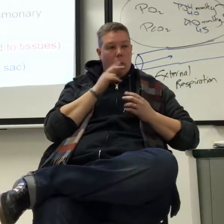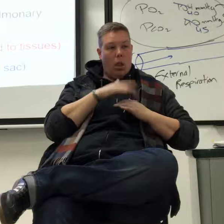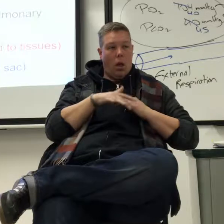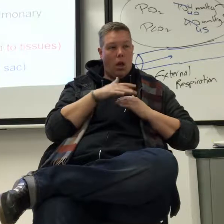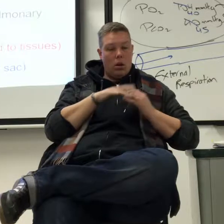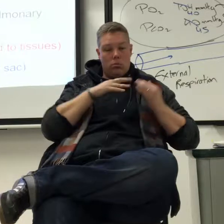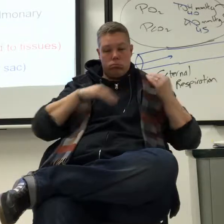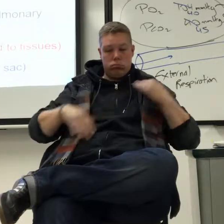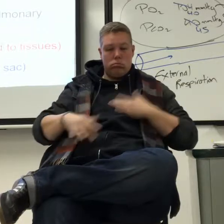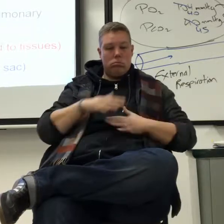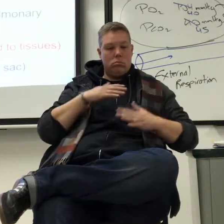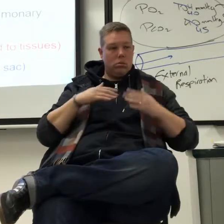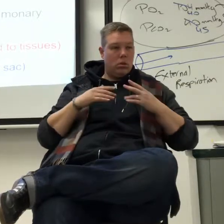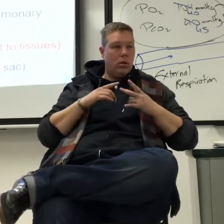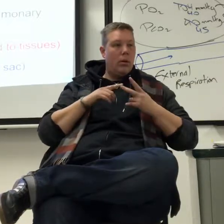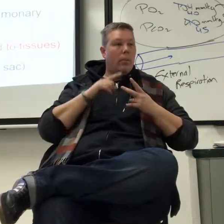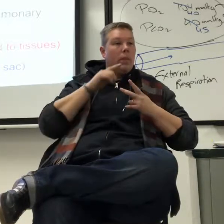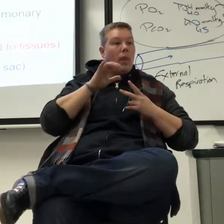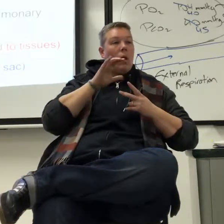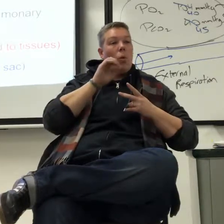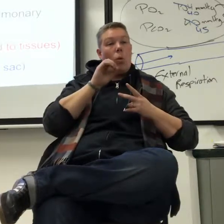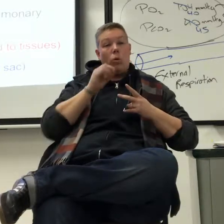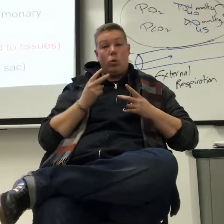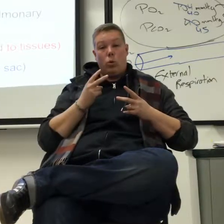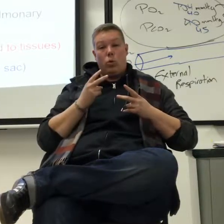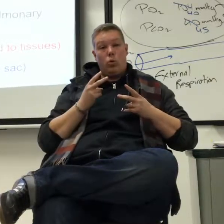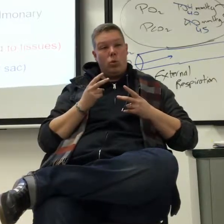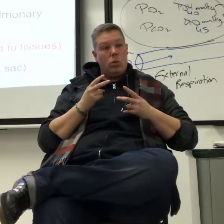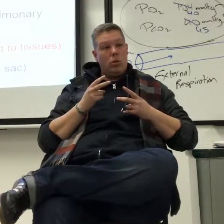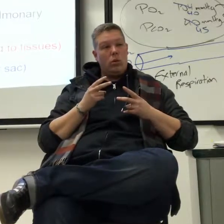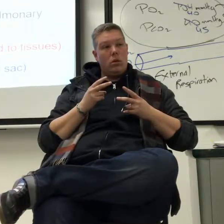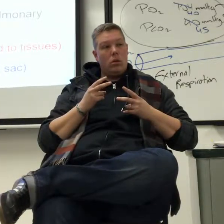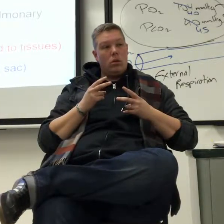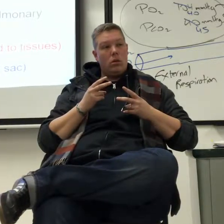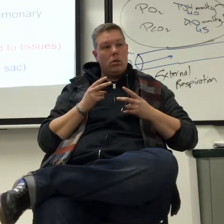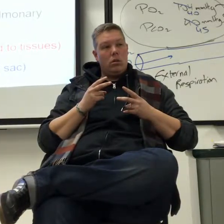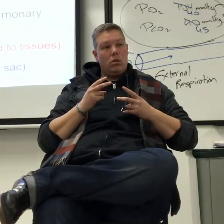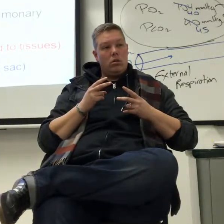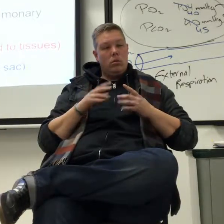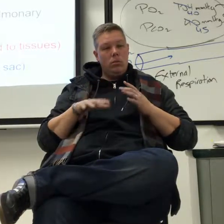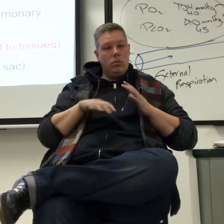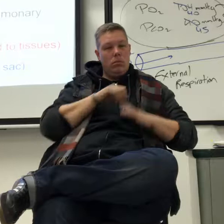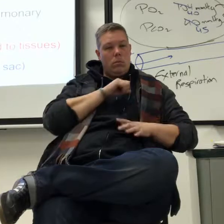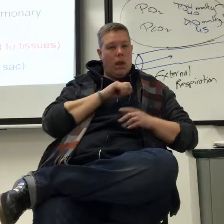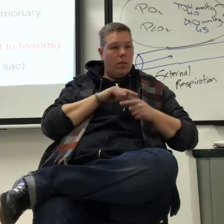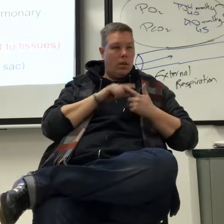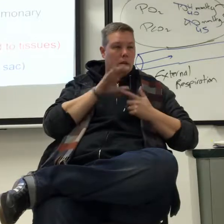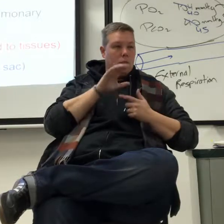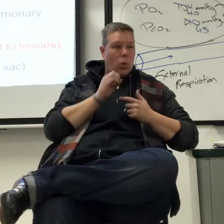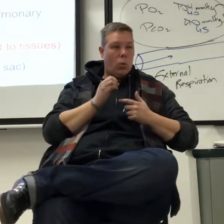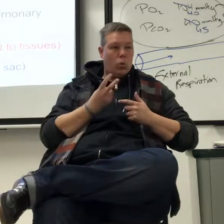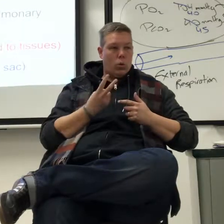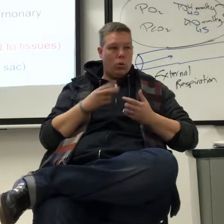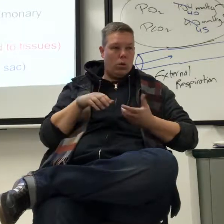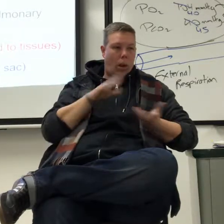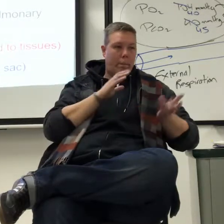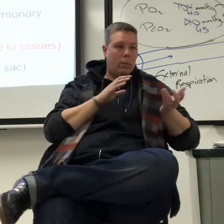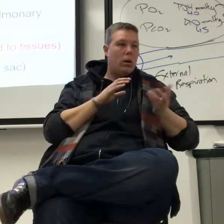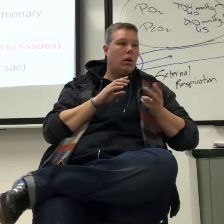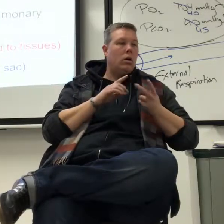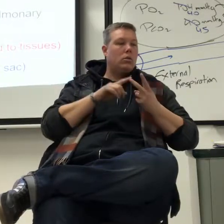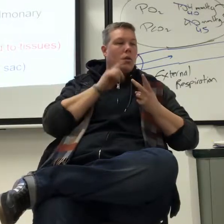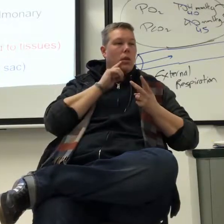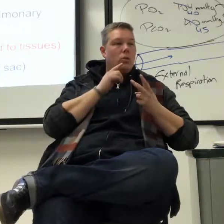The goal is to take away that O2 and to dump the CO2. So they have to work together. You inspire air to